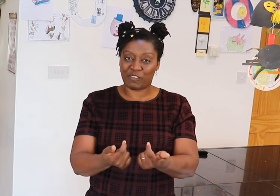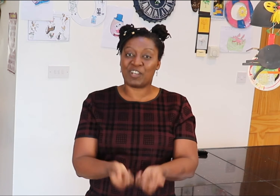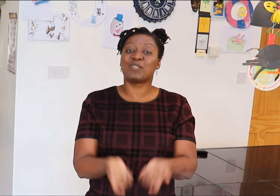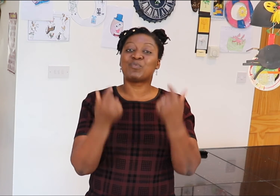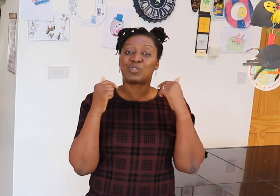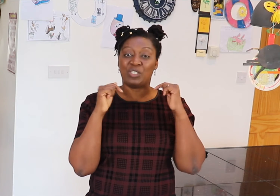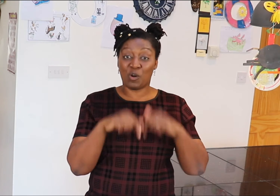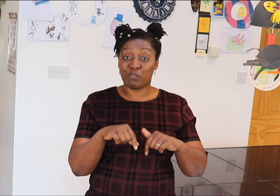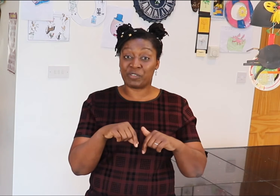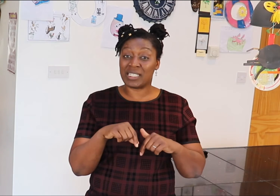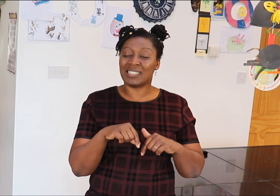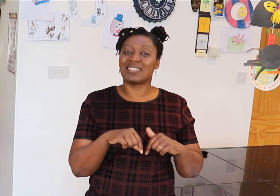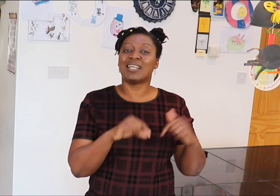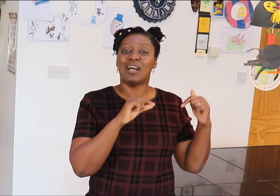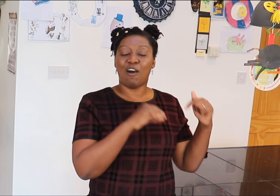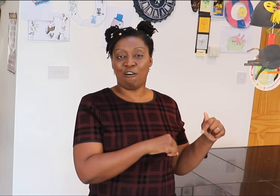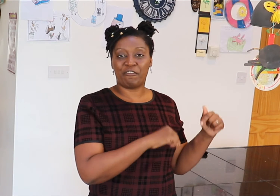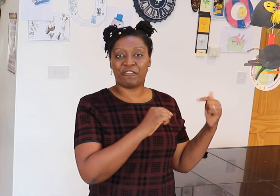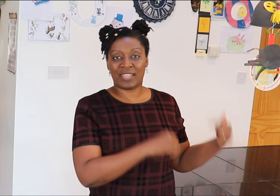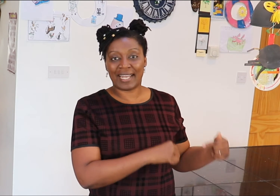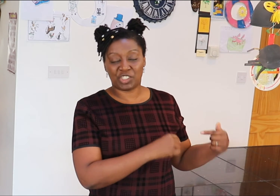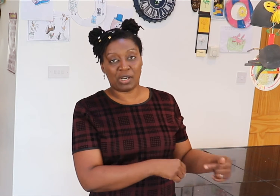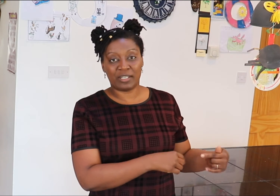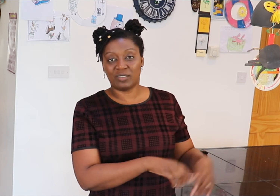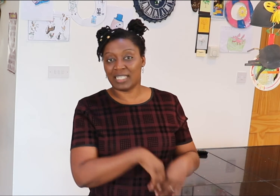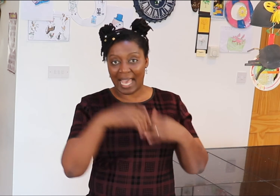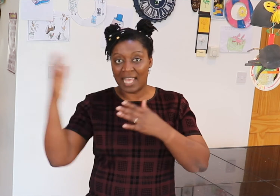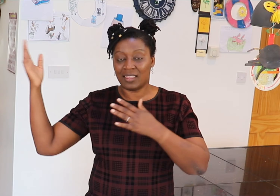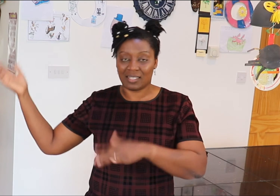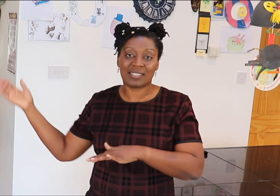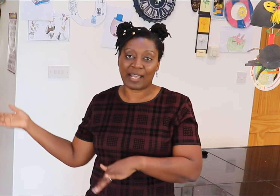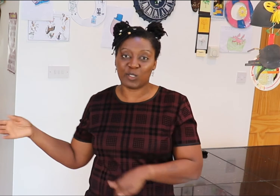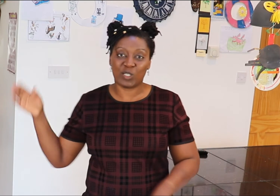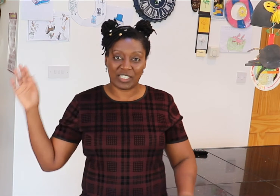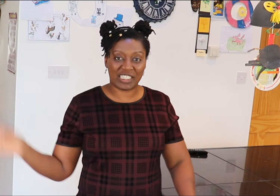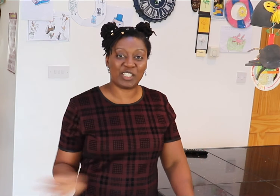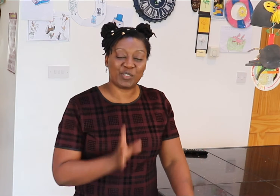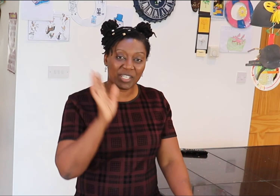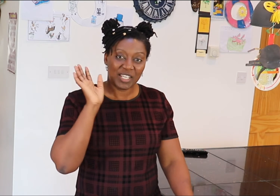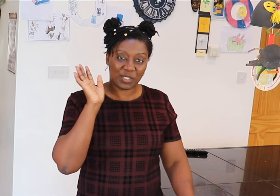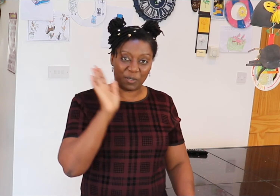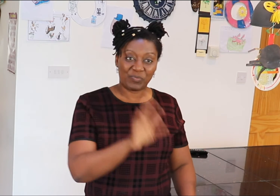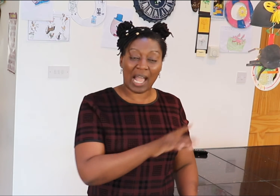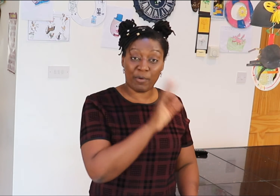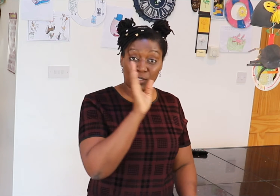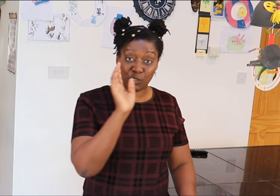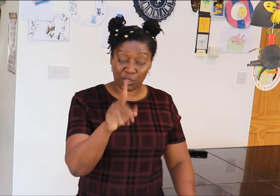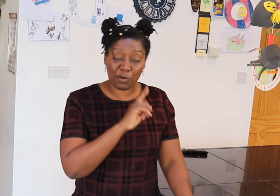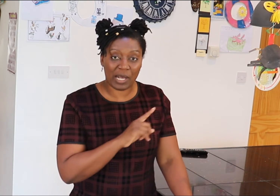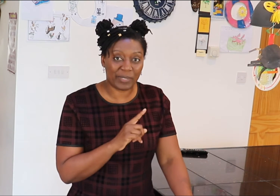transferred to the ovaries of that child, and the cycle continues. So I wanted to just throw that one